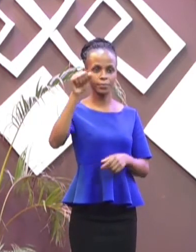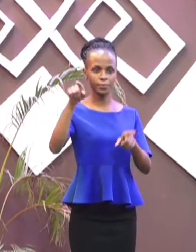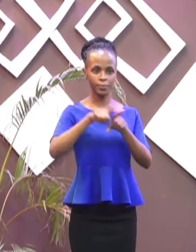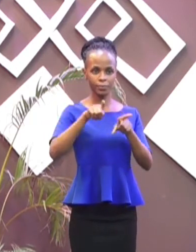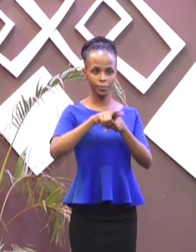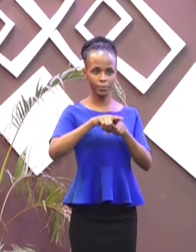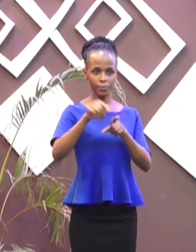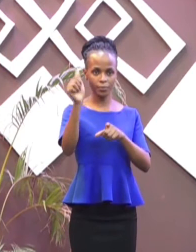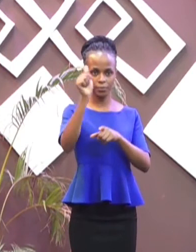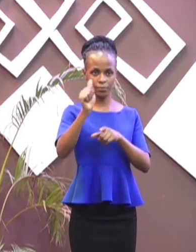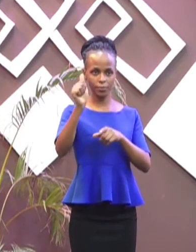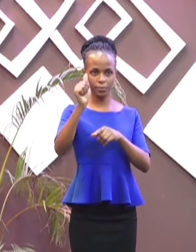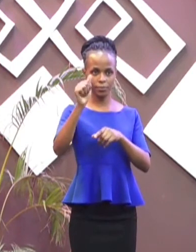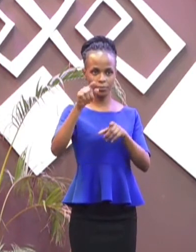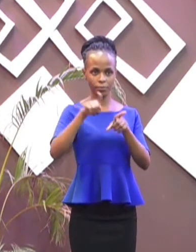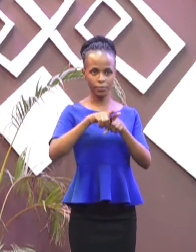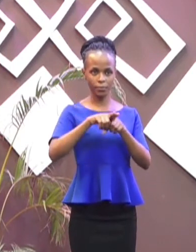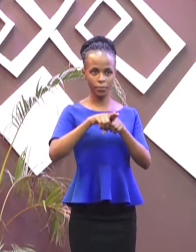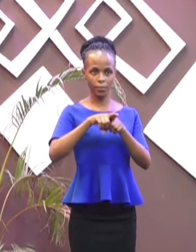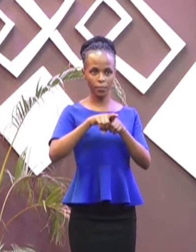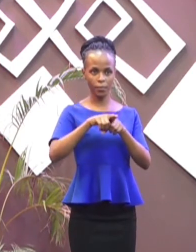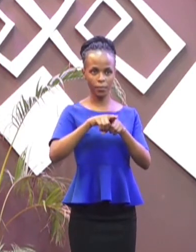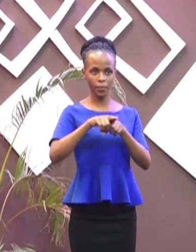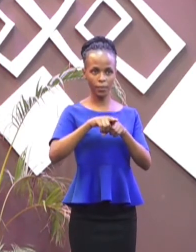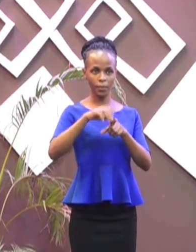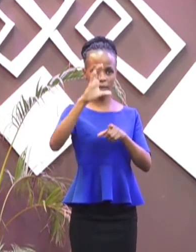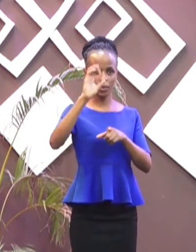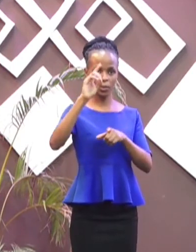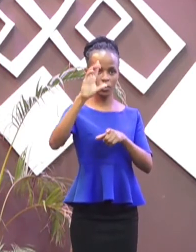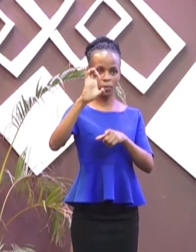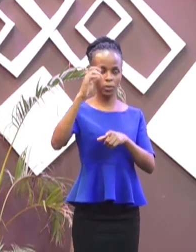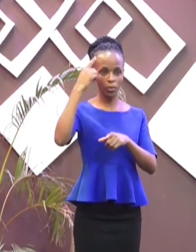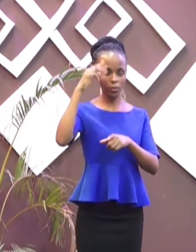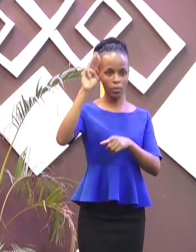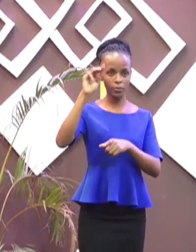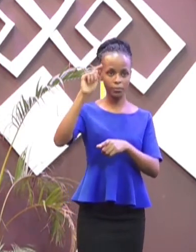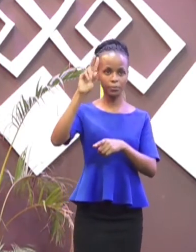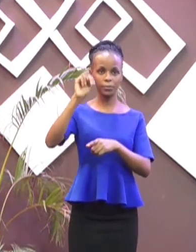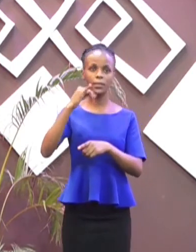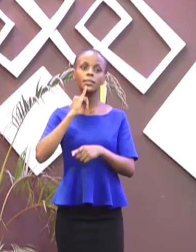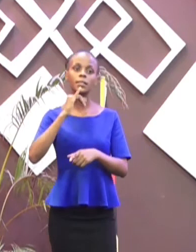kolesa ne merchant code Merchant code ya MTN